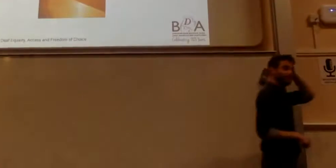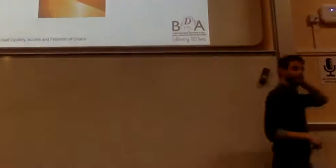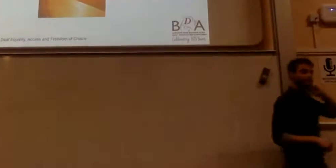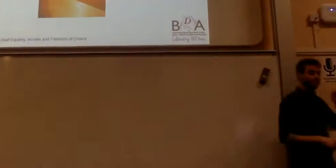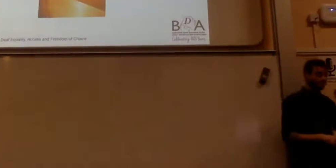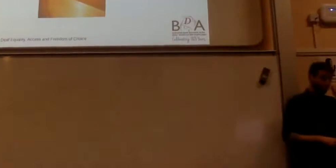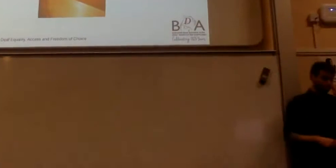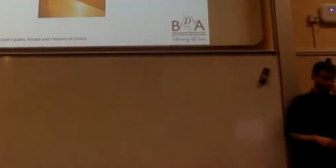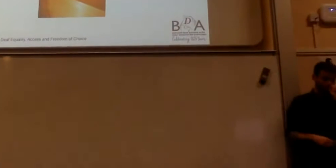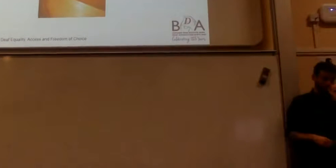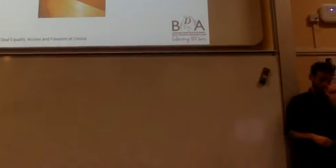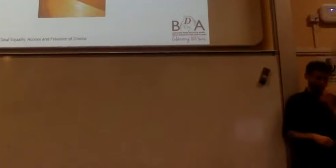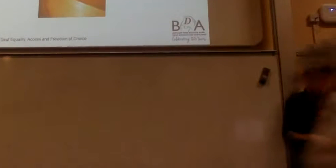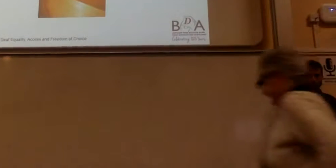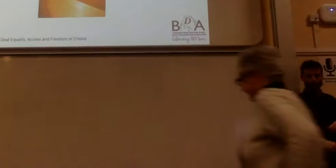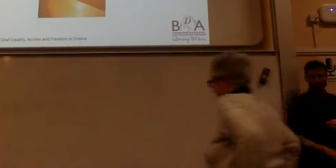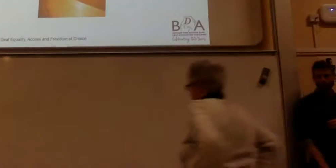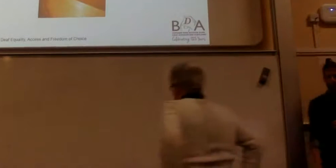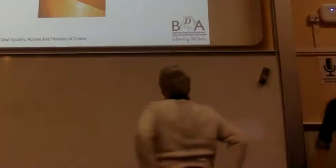Let's go forward.